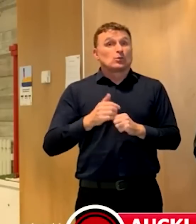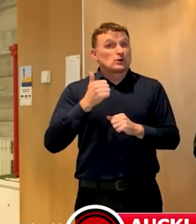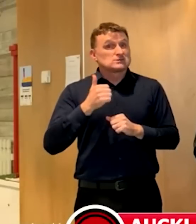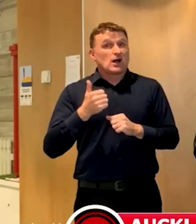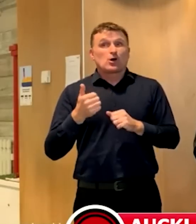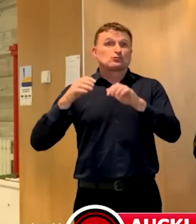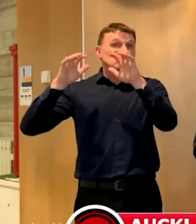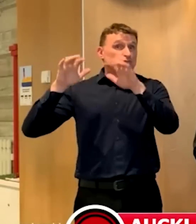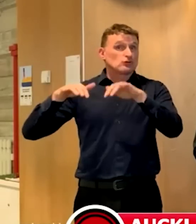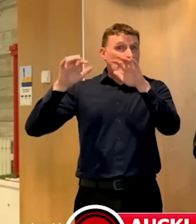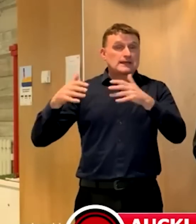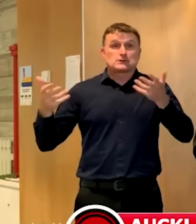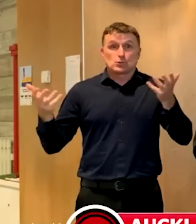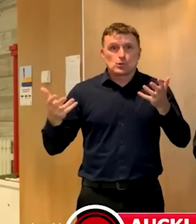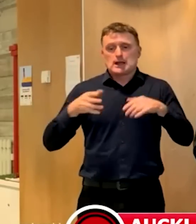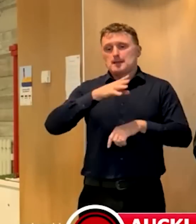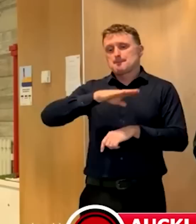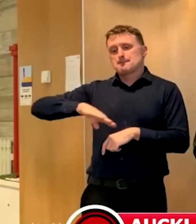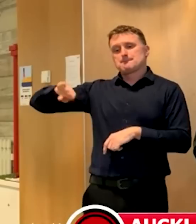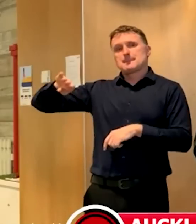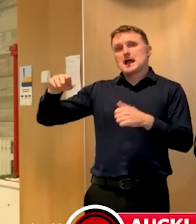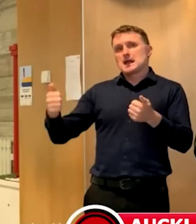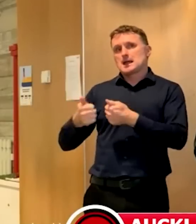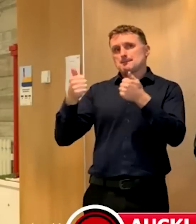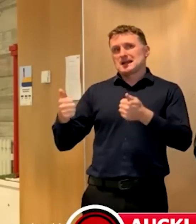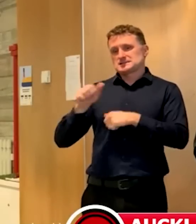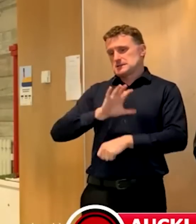rain is also expected in the Bay of Plenty, and I know that the Civil